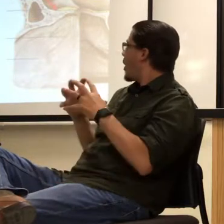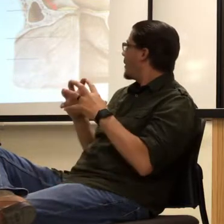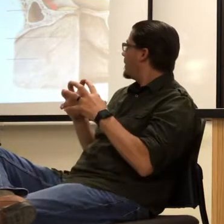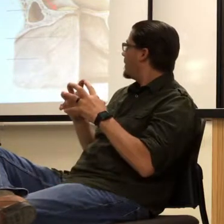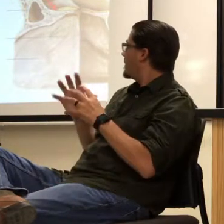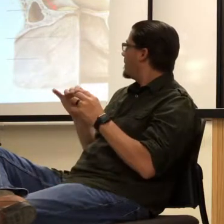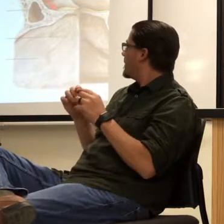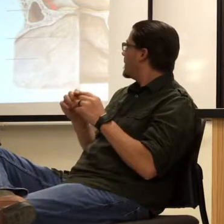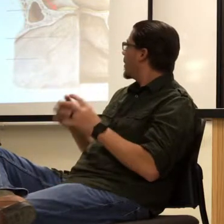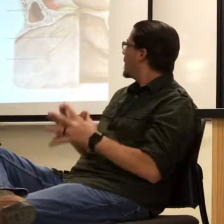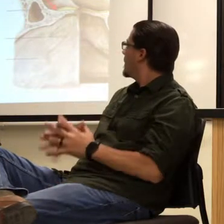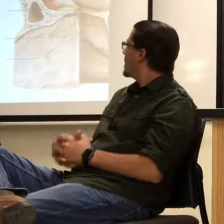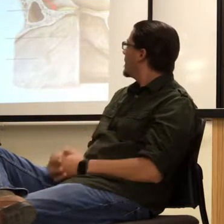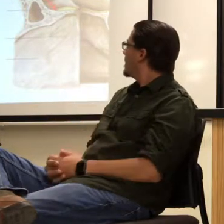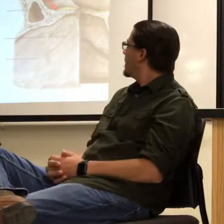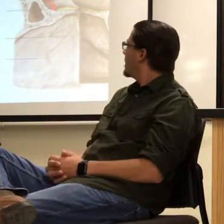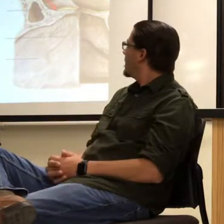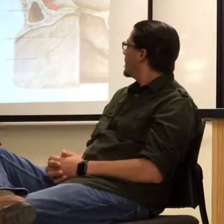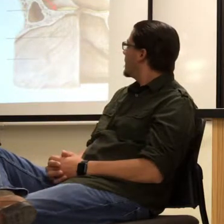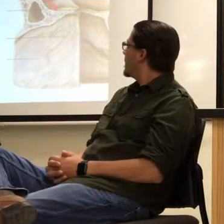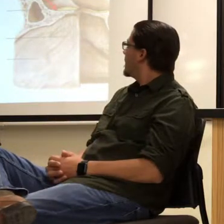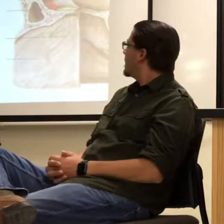then olfactory fibers exit.